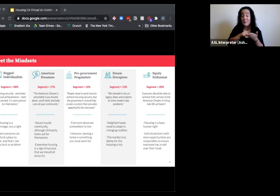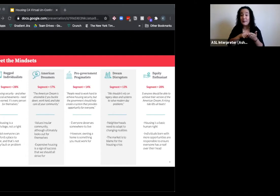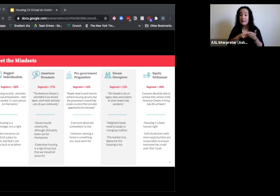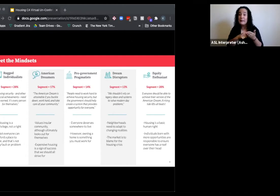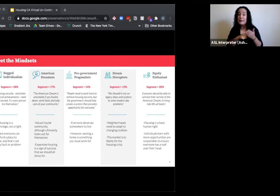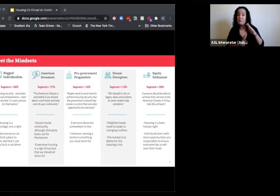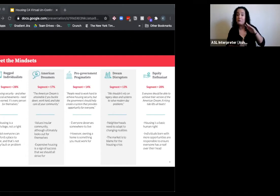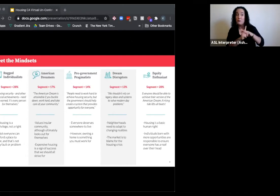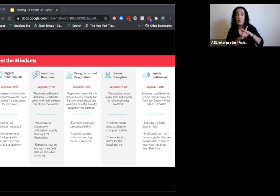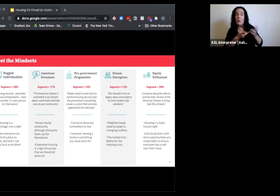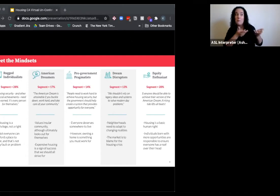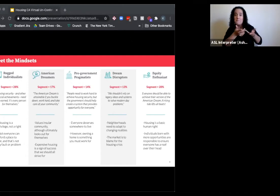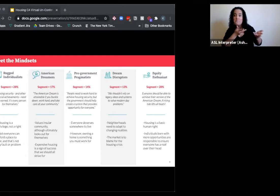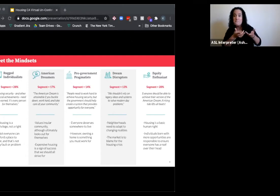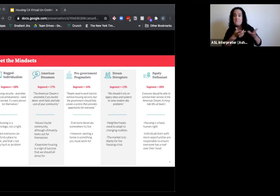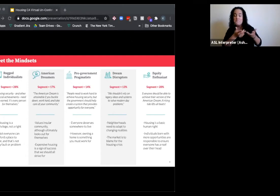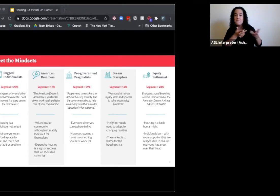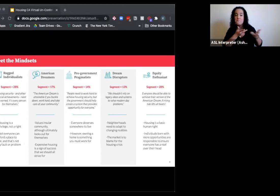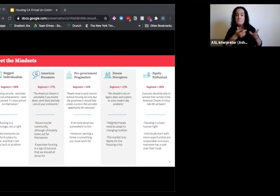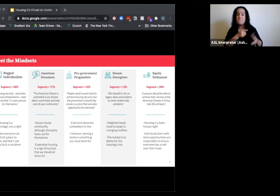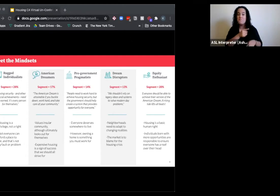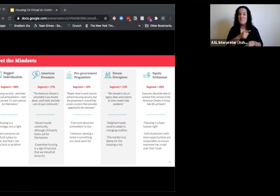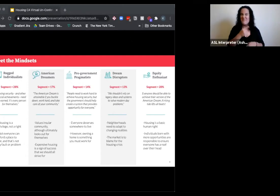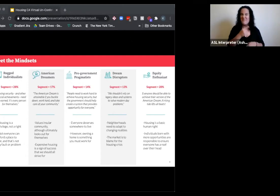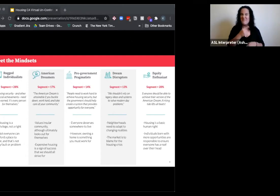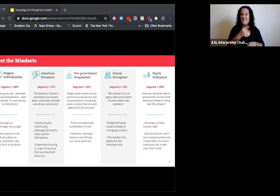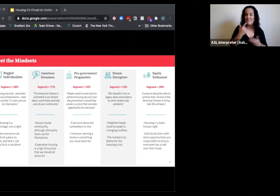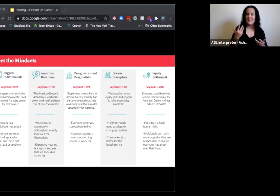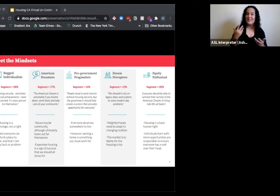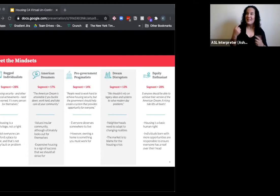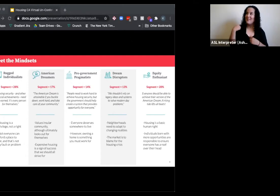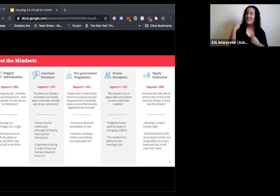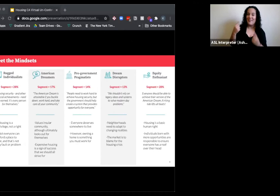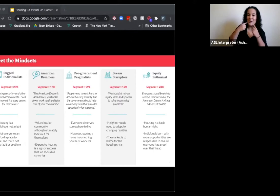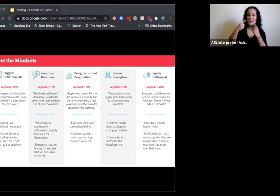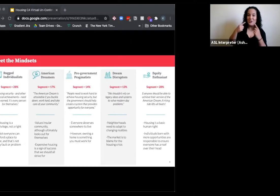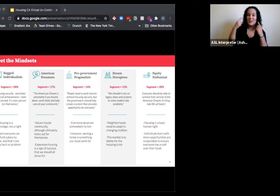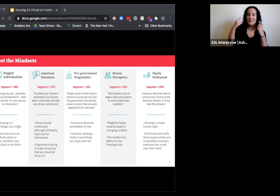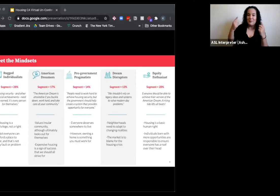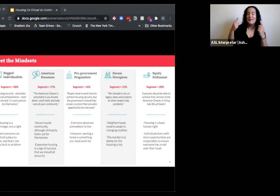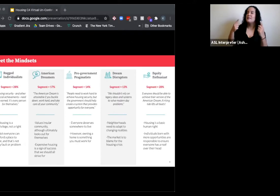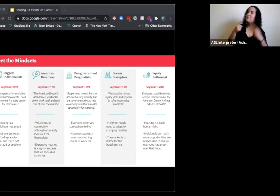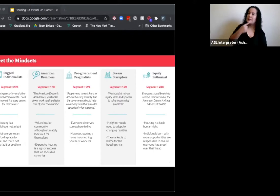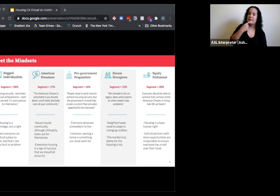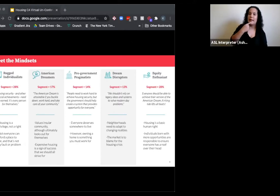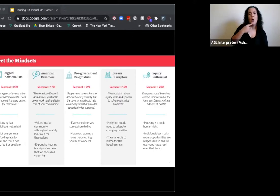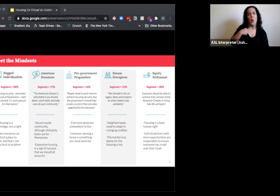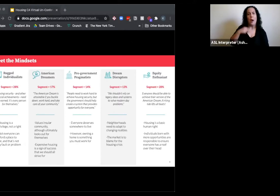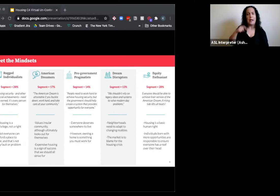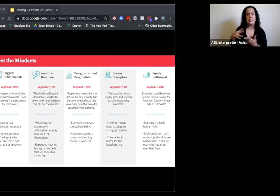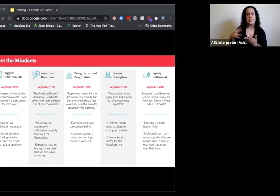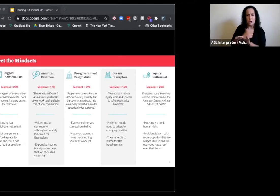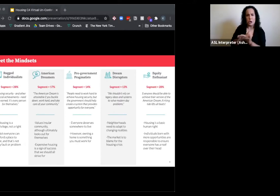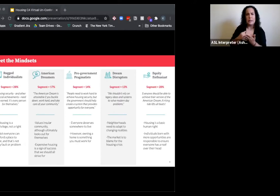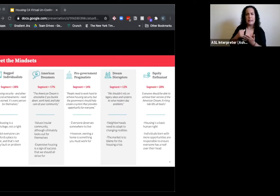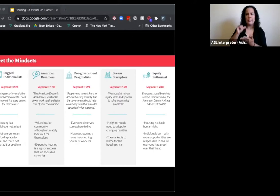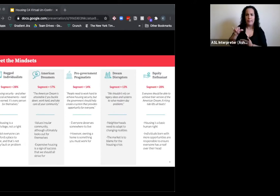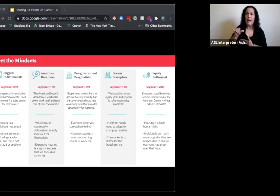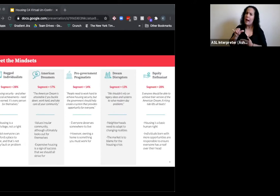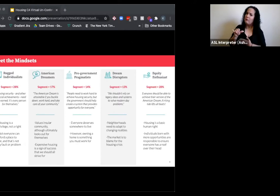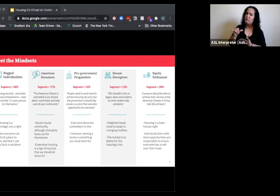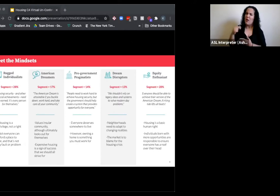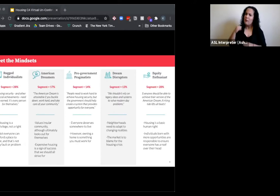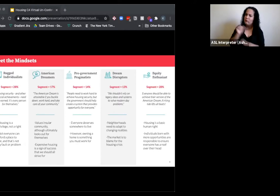security, and other, you know, achievements in life, it's all earned. You need to earn it. It's the bootstrap narrative. It's every person